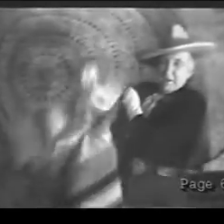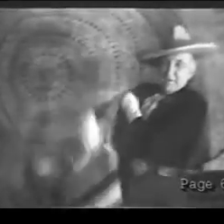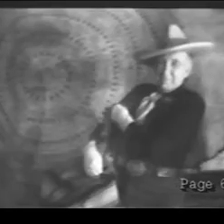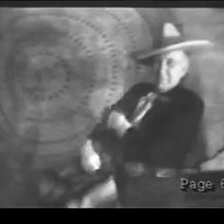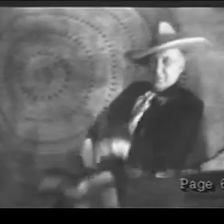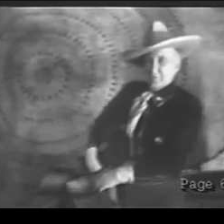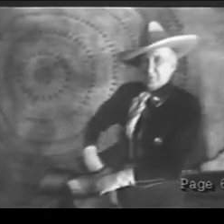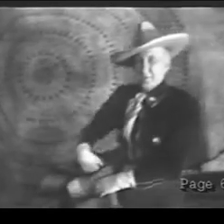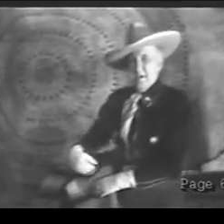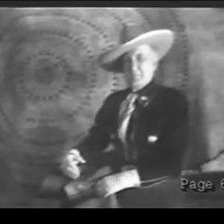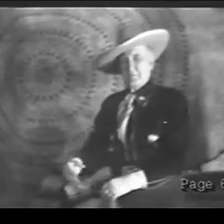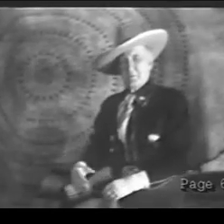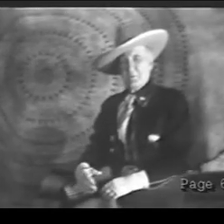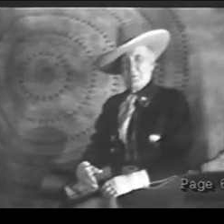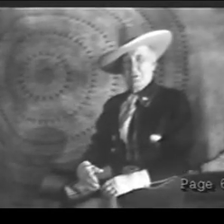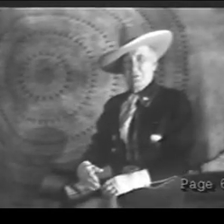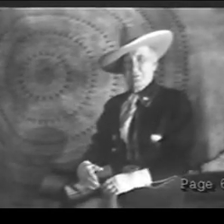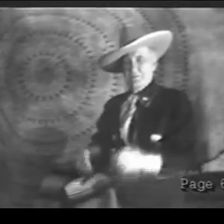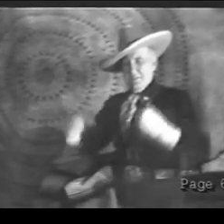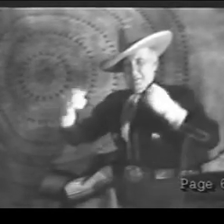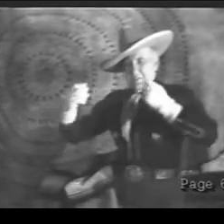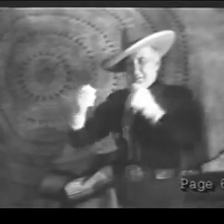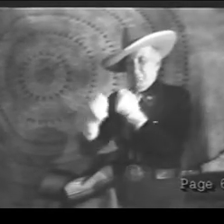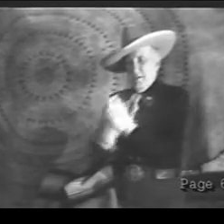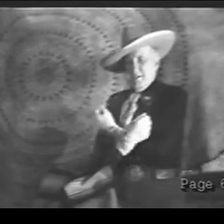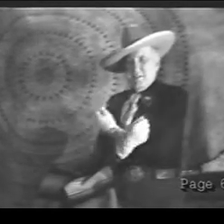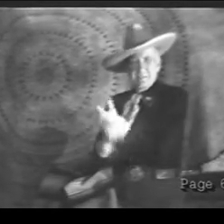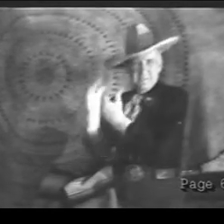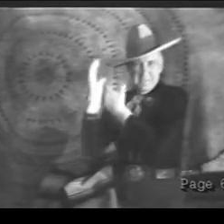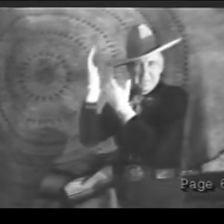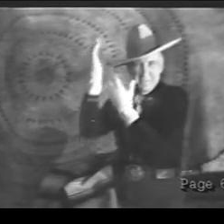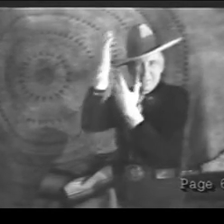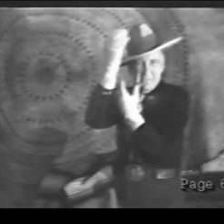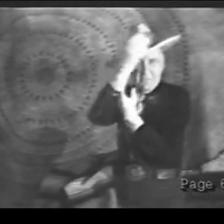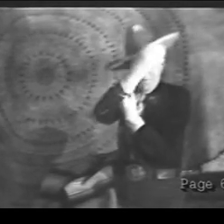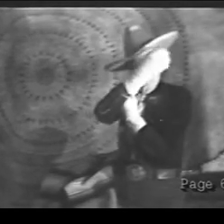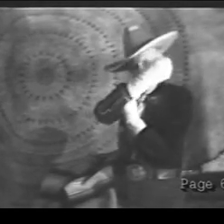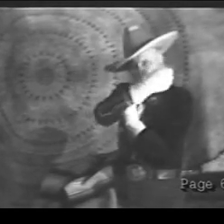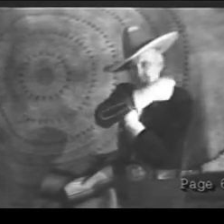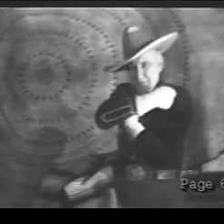by. So the sign for the mother-in-law is the blanket drawn over your face.